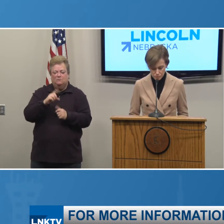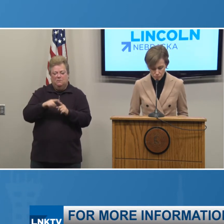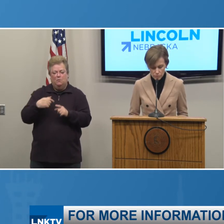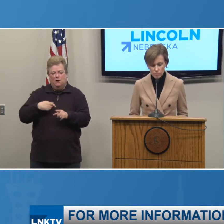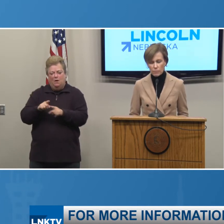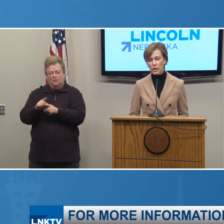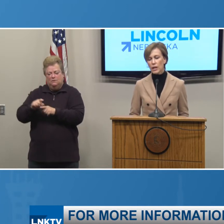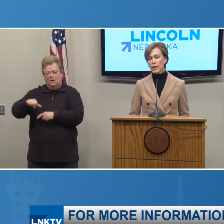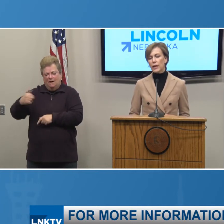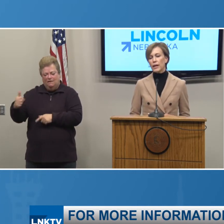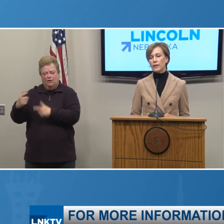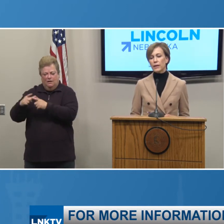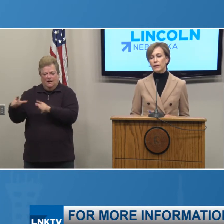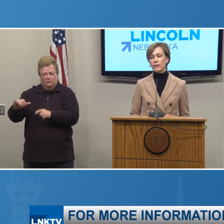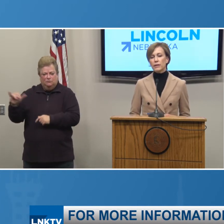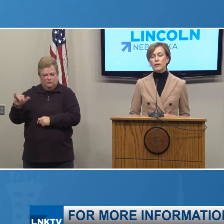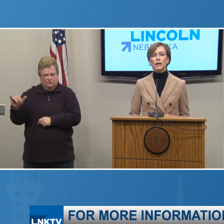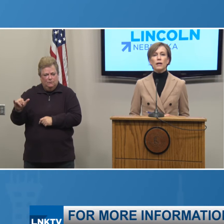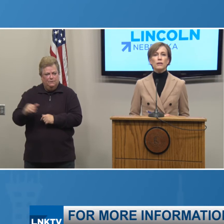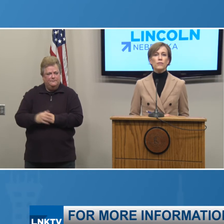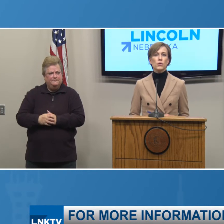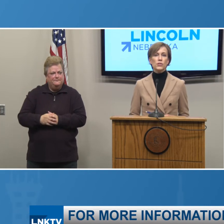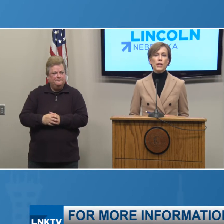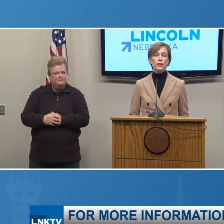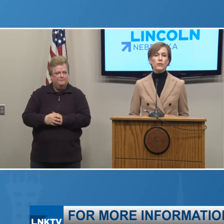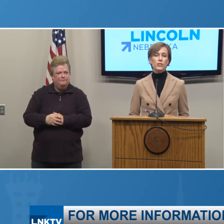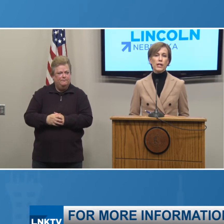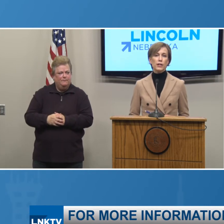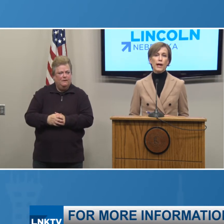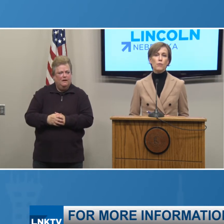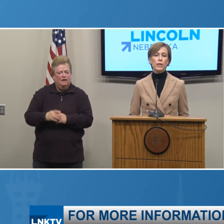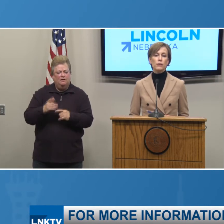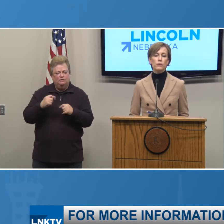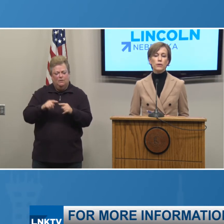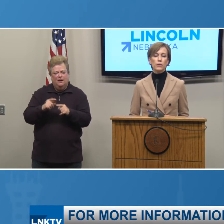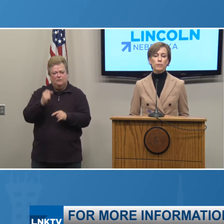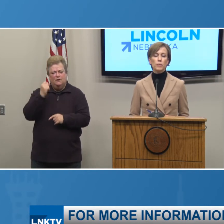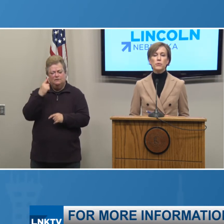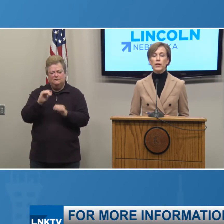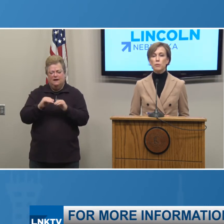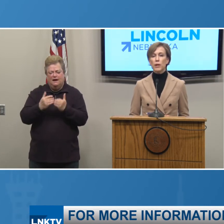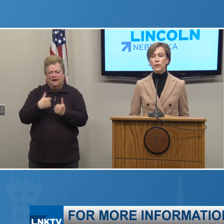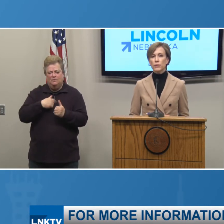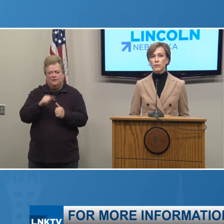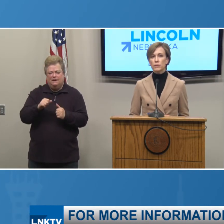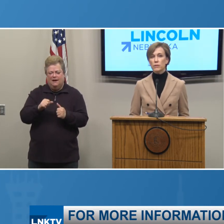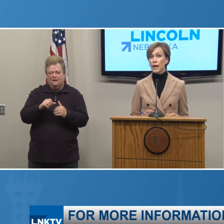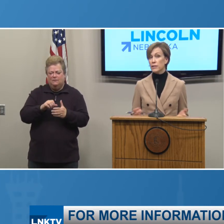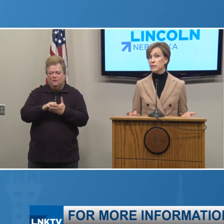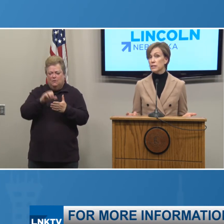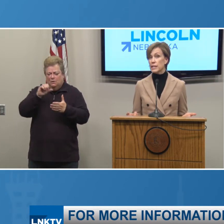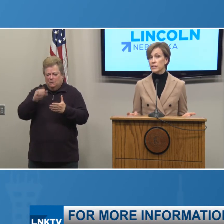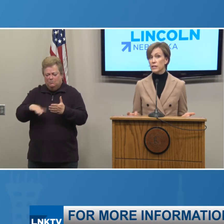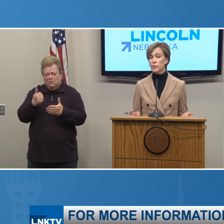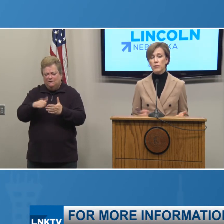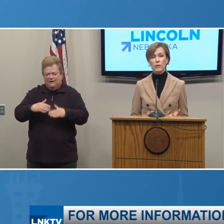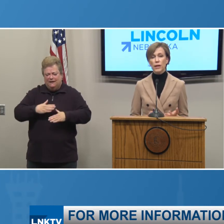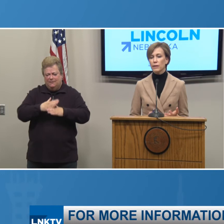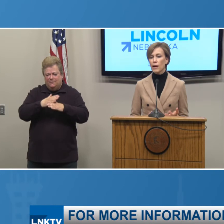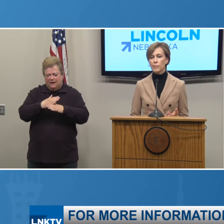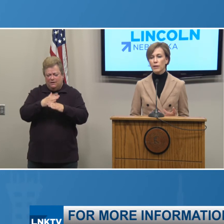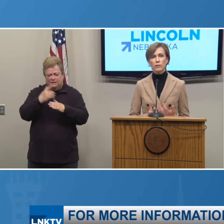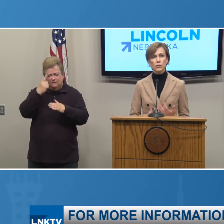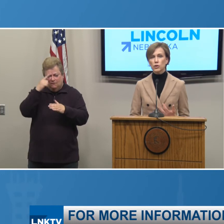others. And then, of course, trying to understand how we could remove any barriers to access to testing, whether